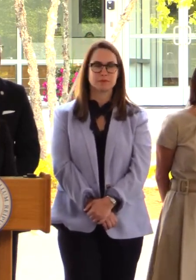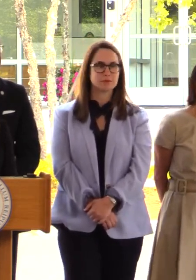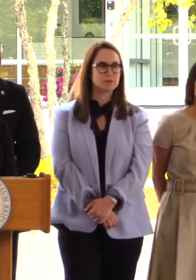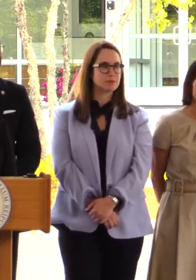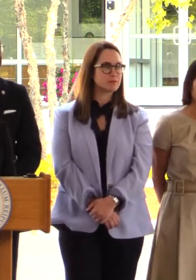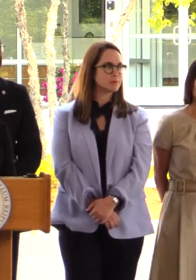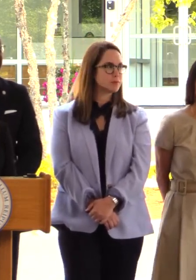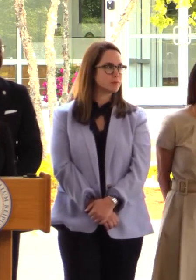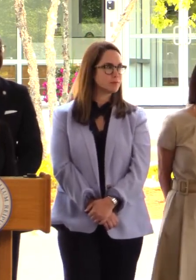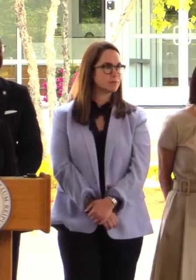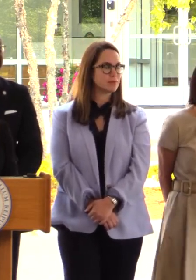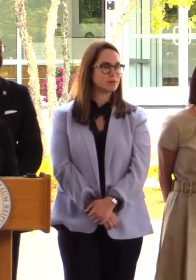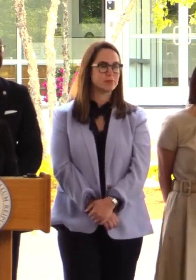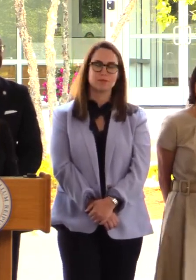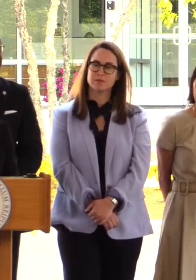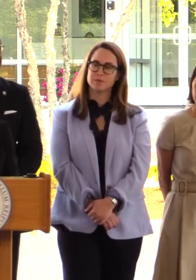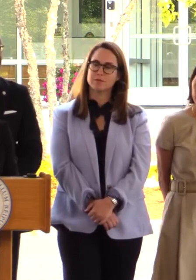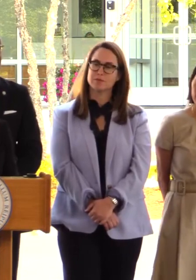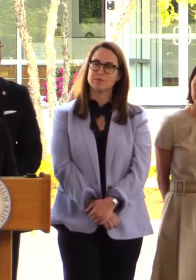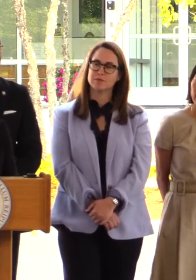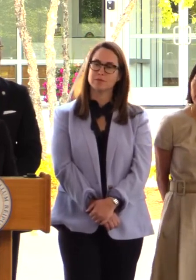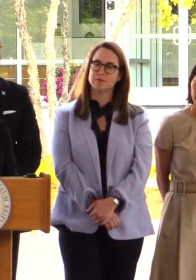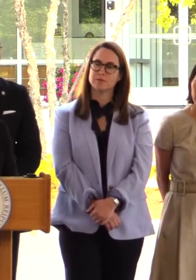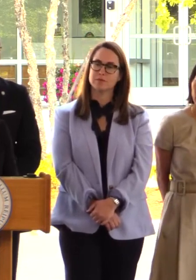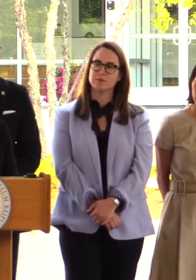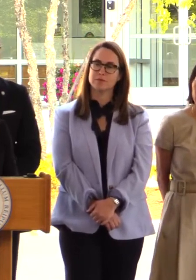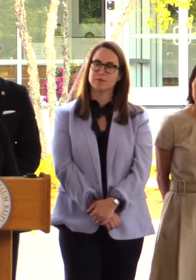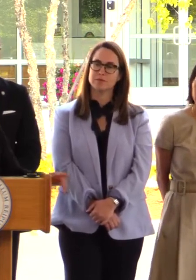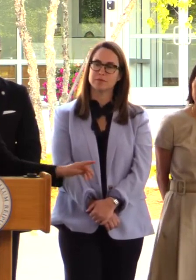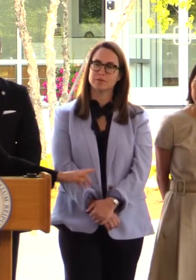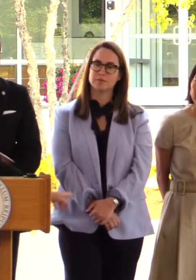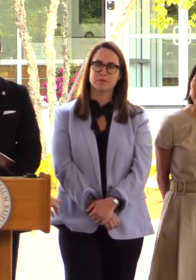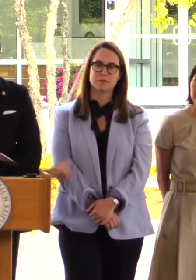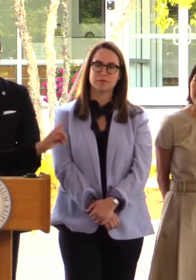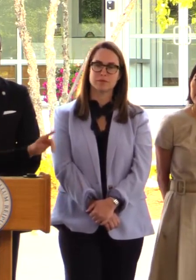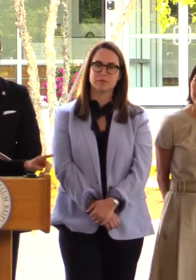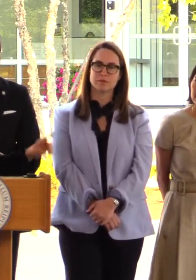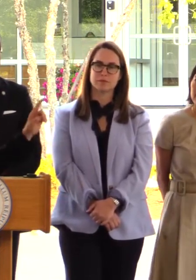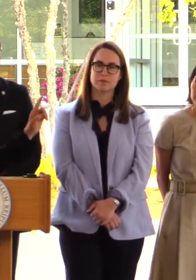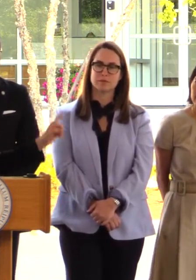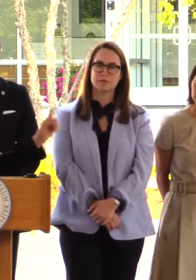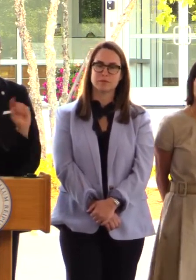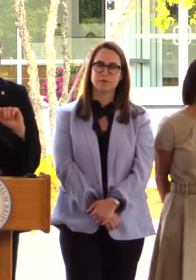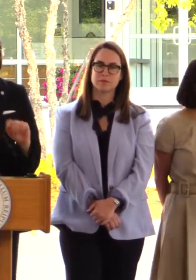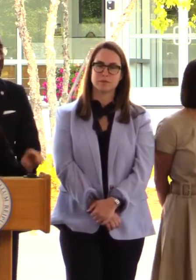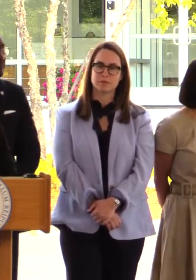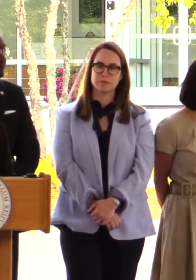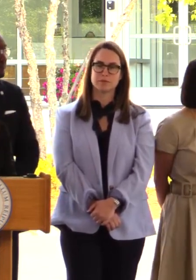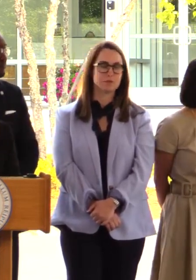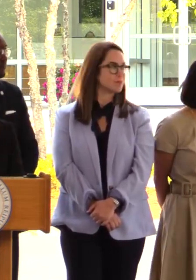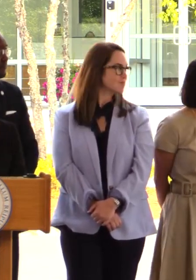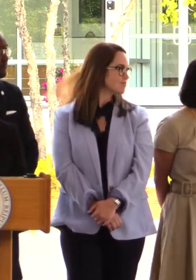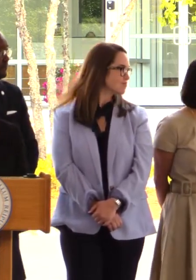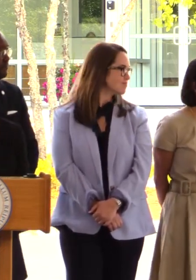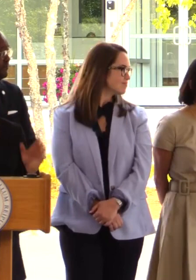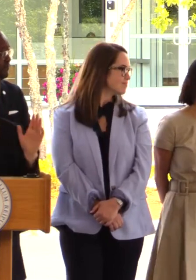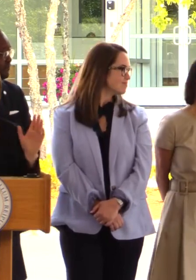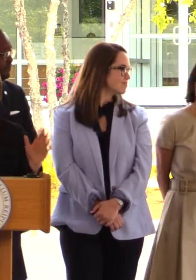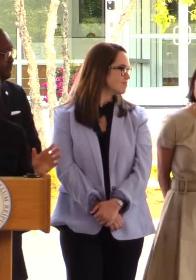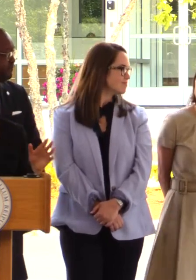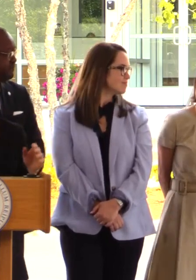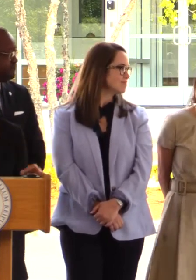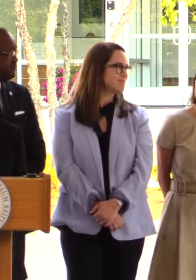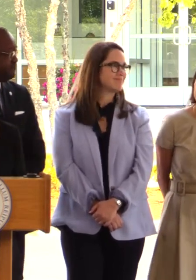the big bet that a prior governor, Governor Deval Patrick, made years ago, and the support of our Massachusetts state legislature